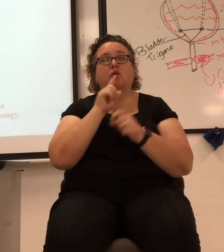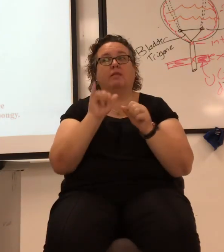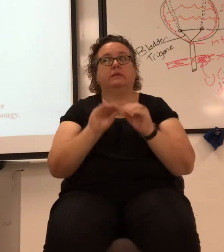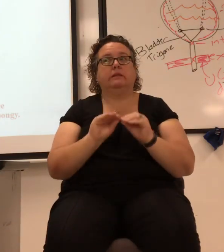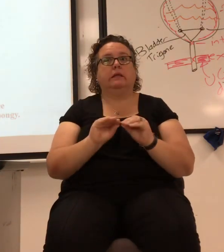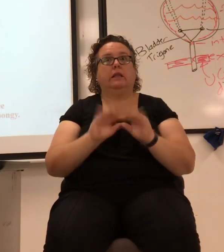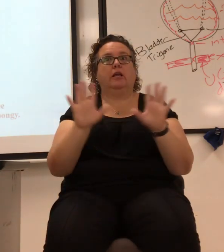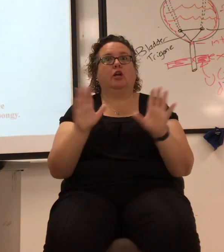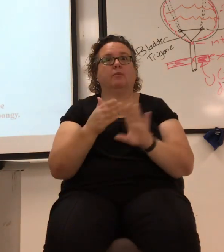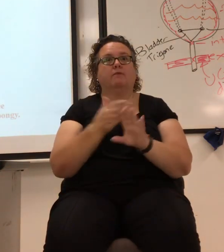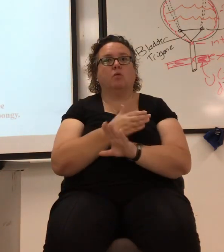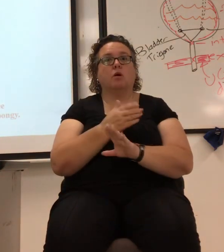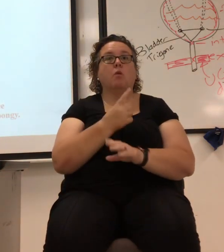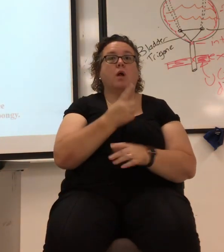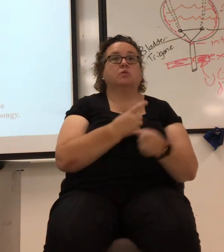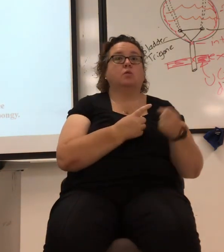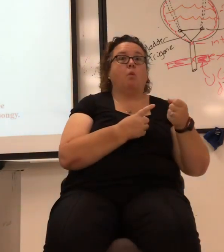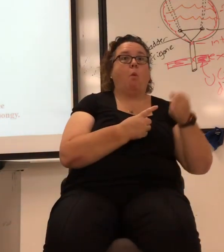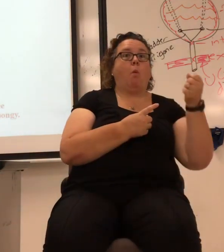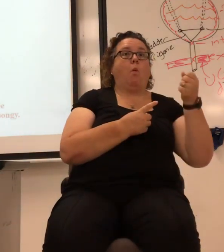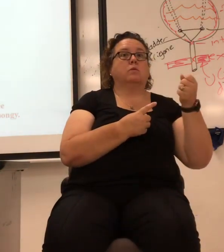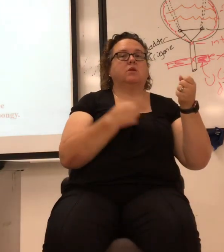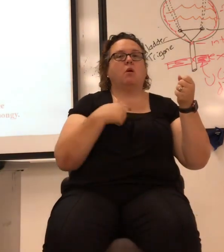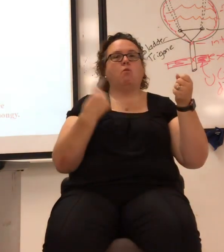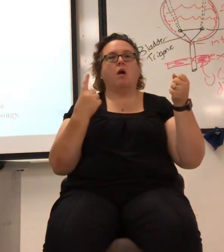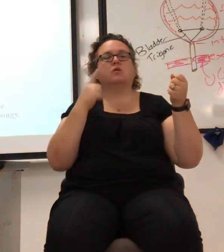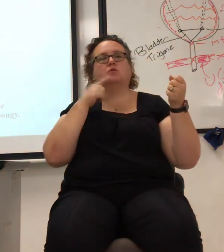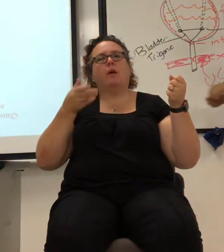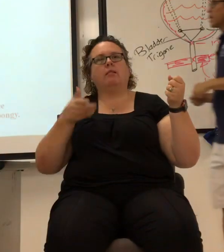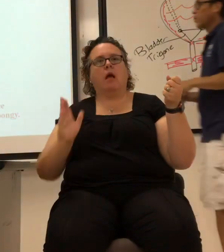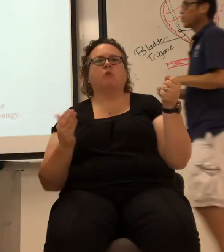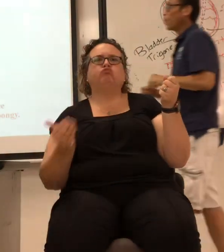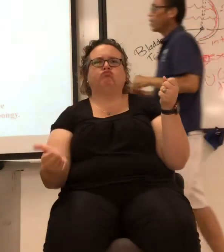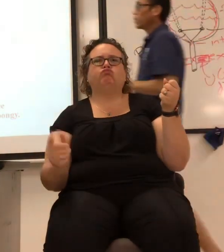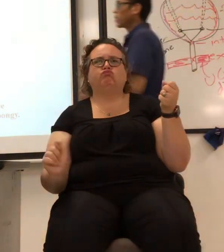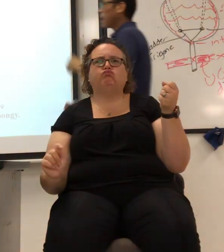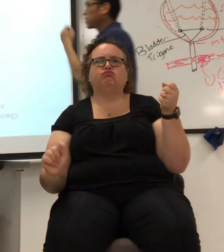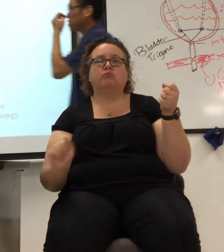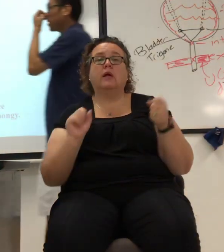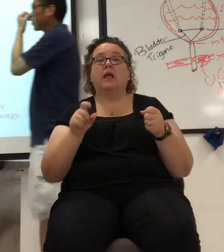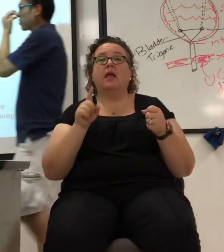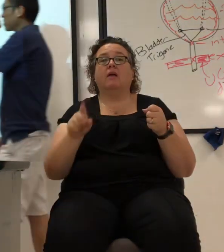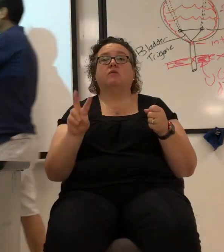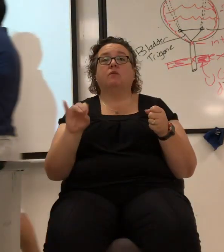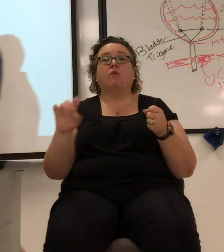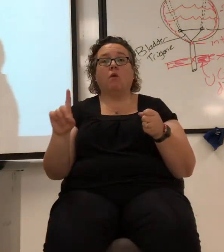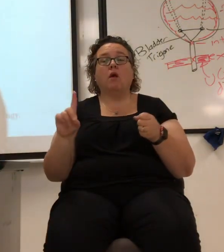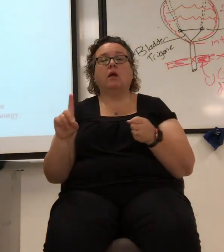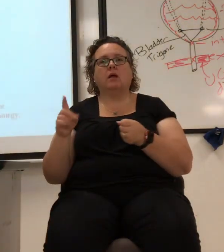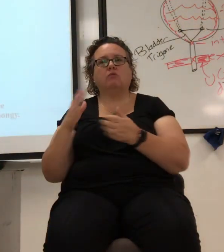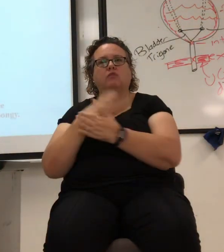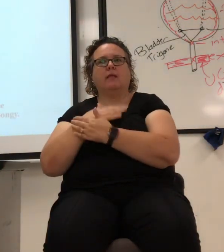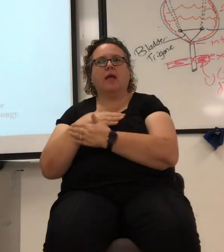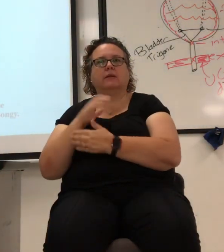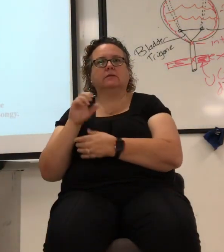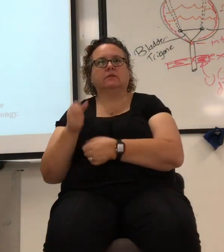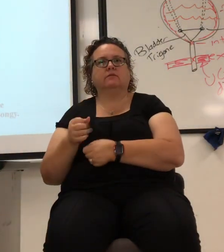If you void your bladder, you contract, you stimulate, you don't inhibit, you stimulate the detrusor so it